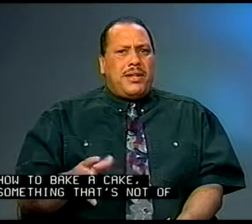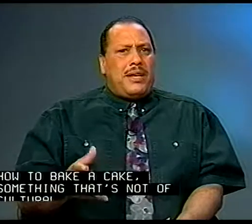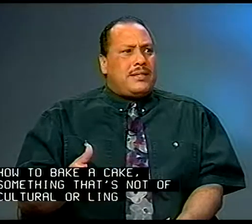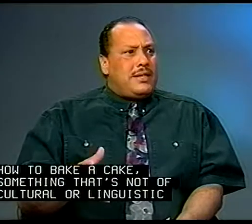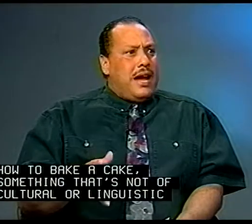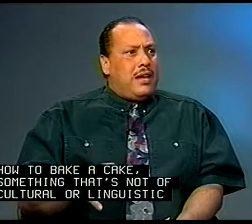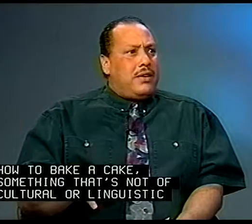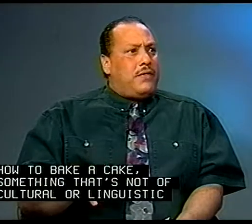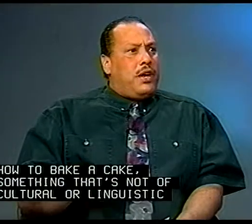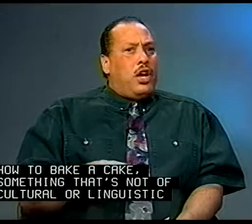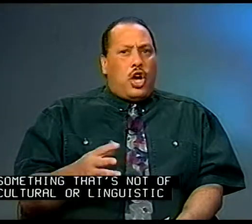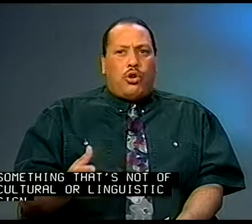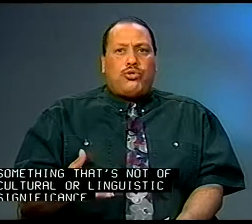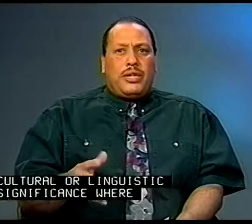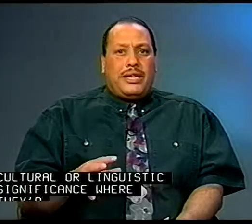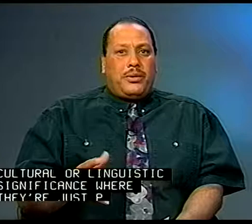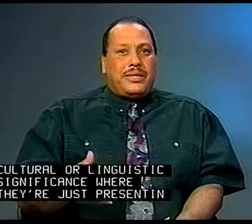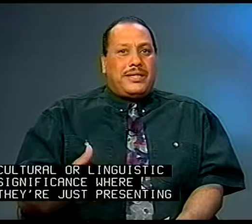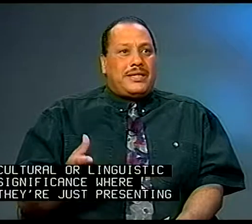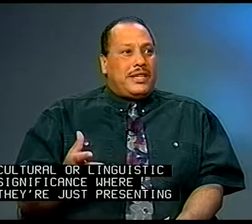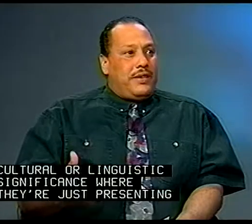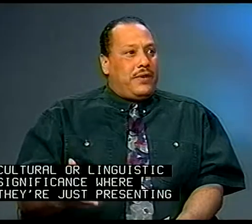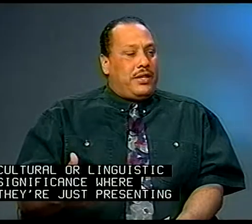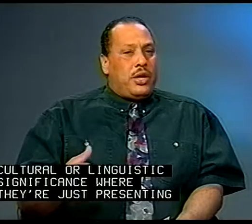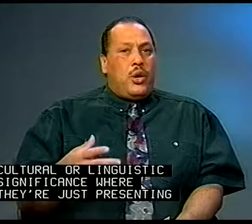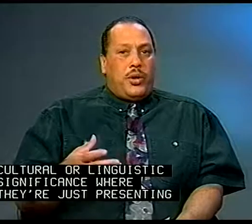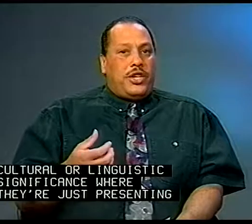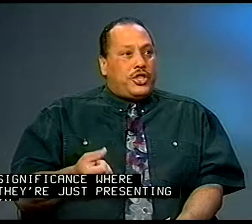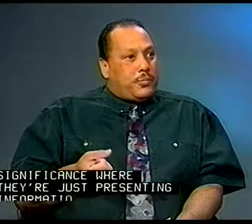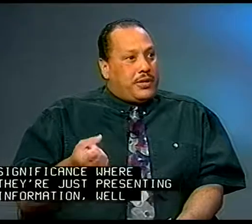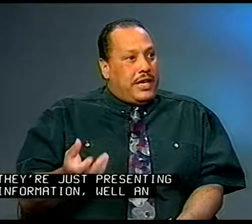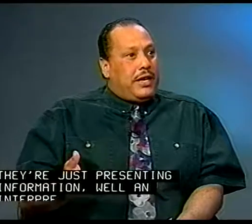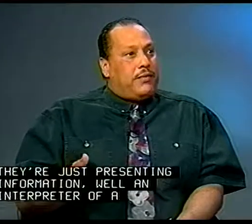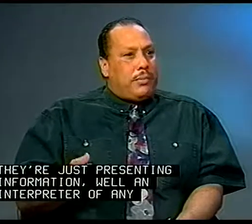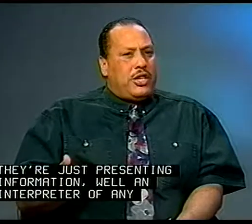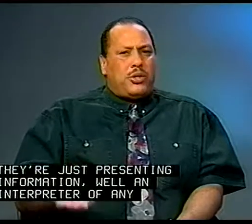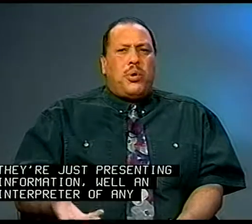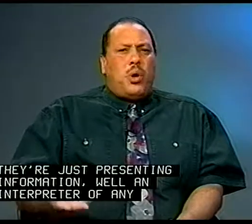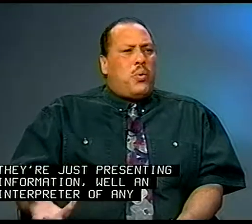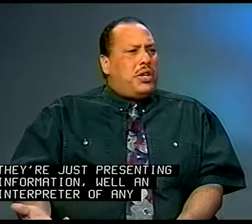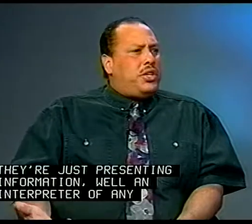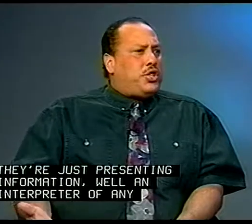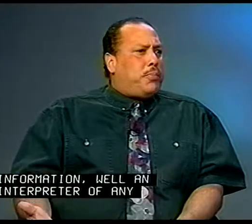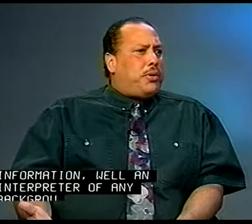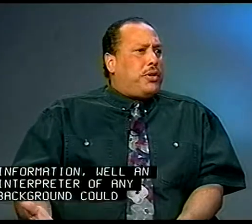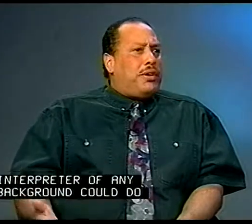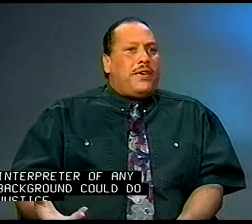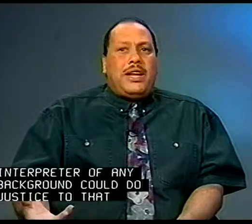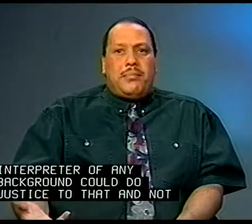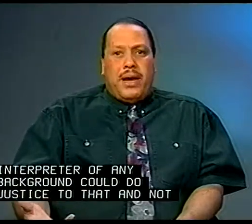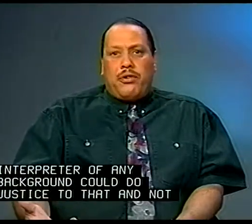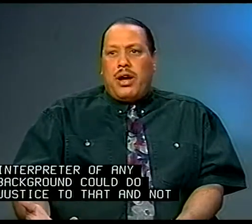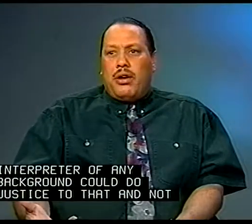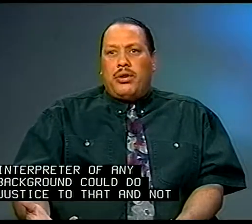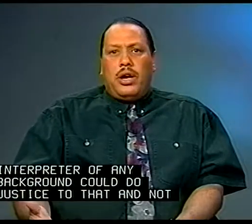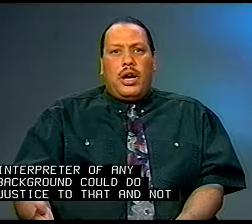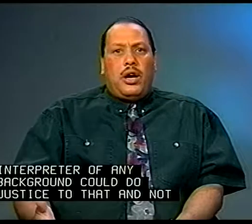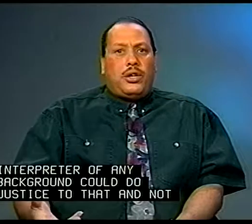that's not of cultural and linguistic significance, where they're just presenting information, well, an interpreter of any background could